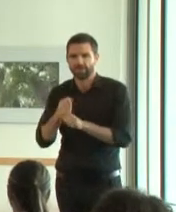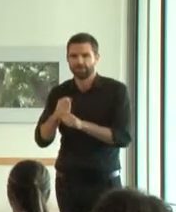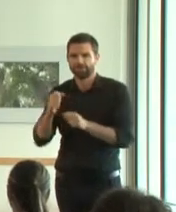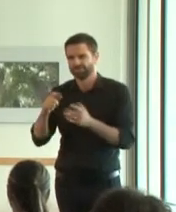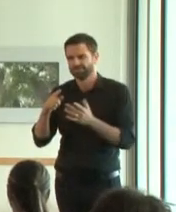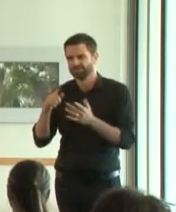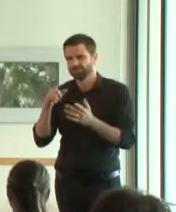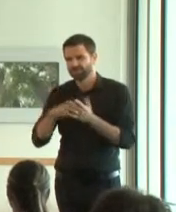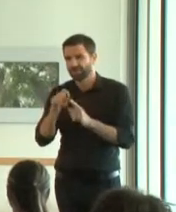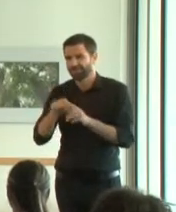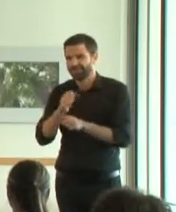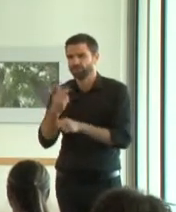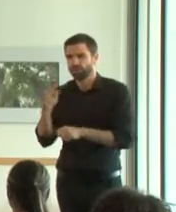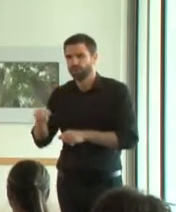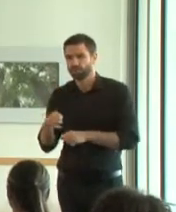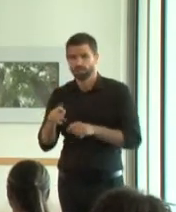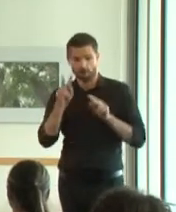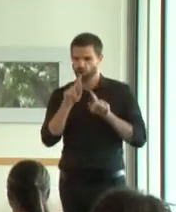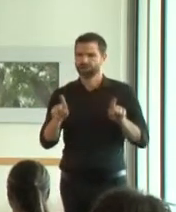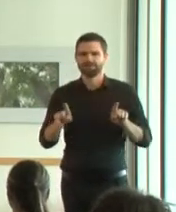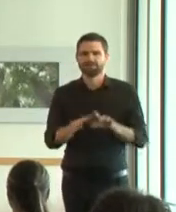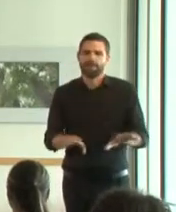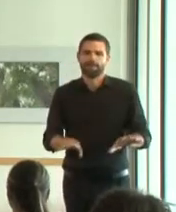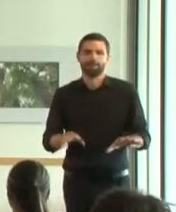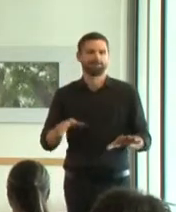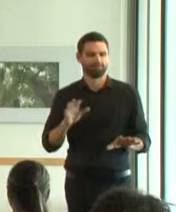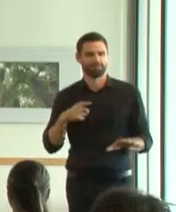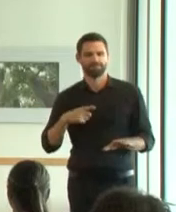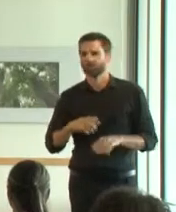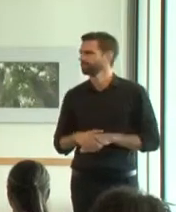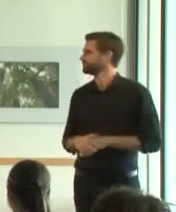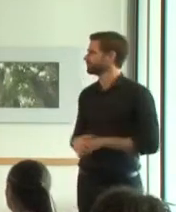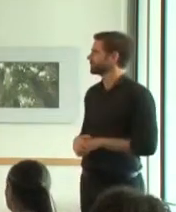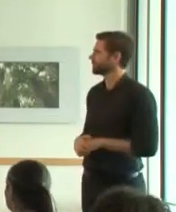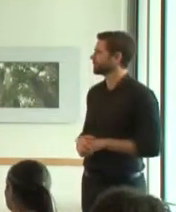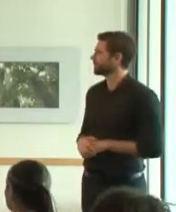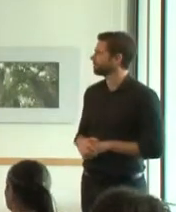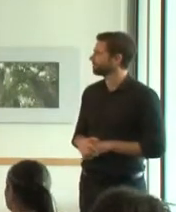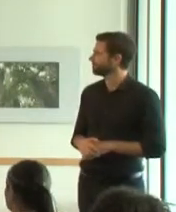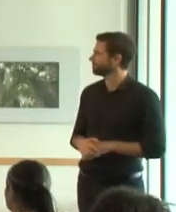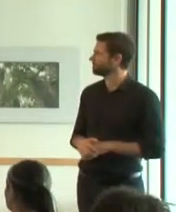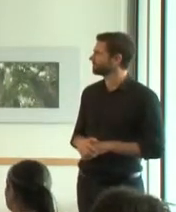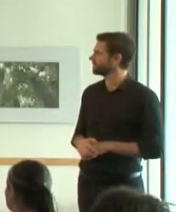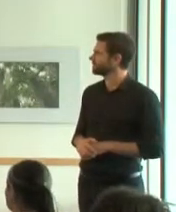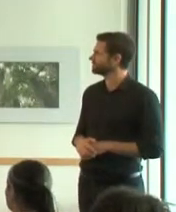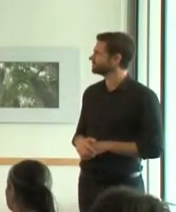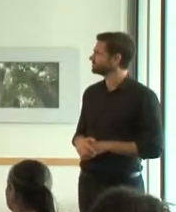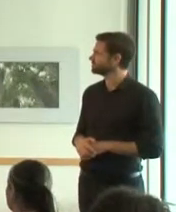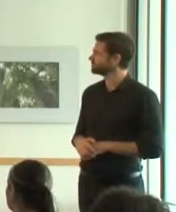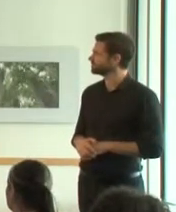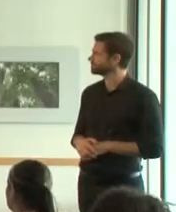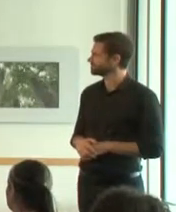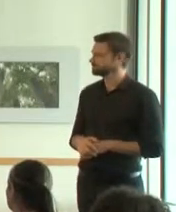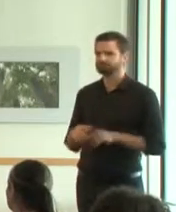So once we've done this, pros, scalable files in pretty much every sense you can think of, huge